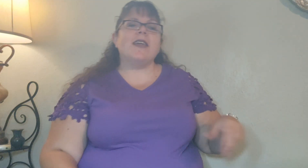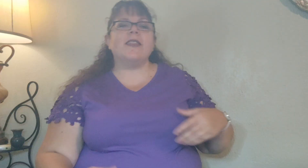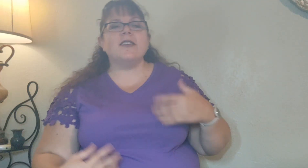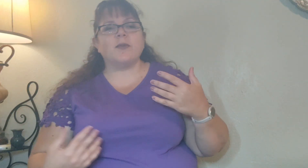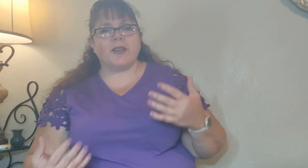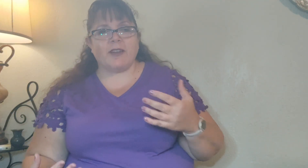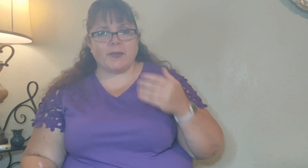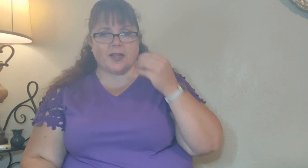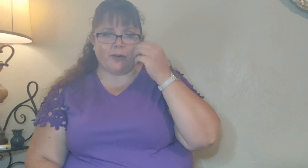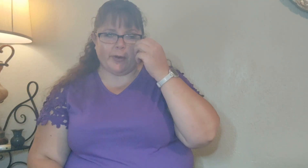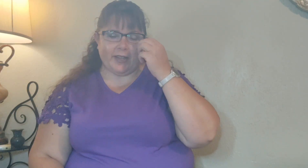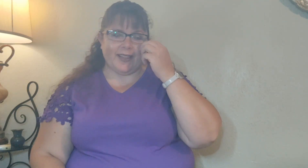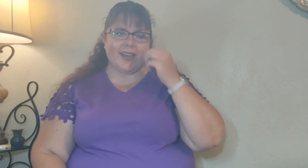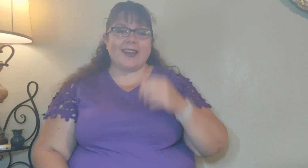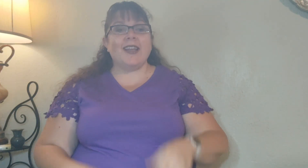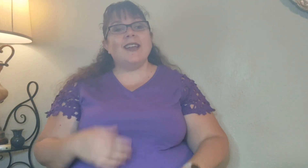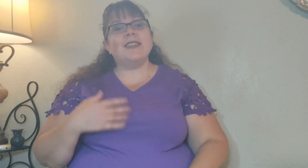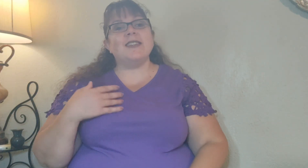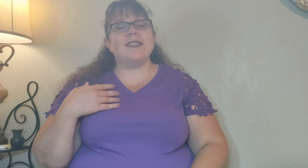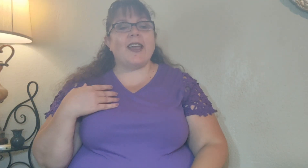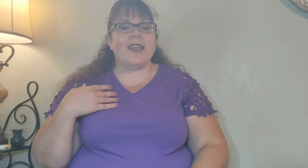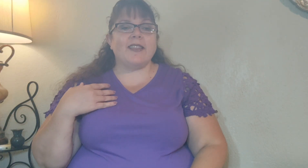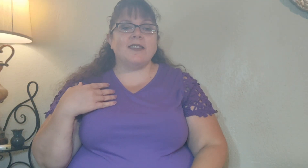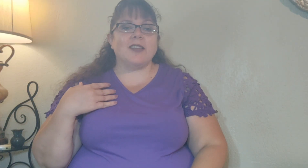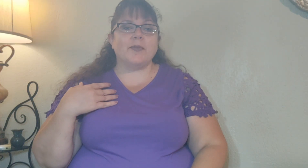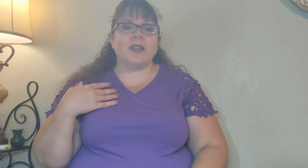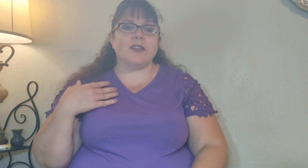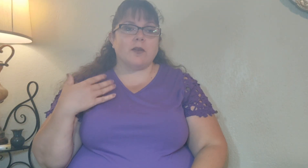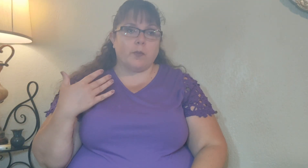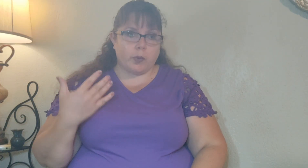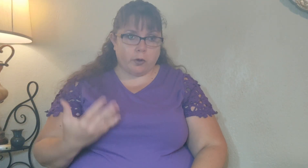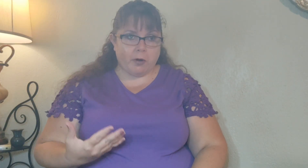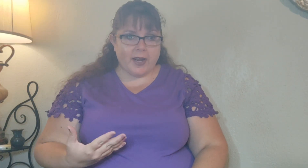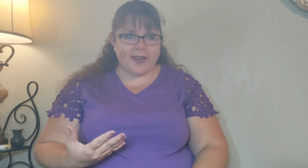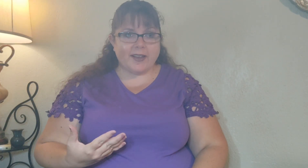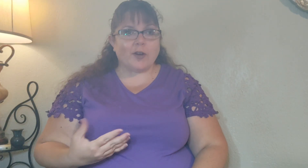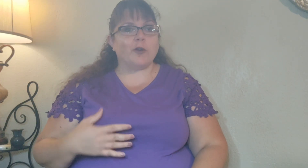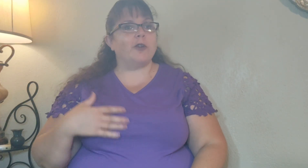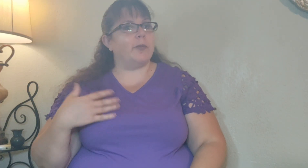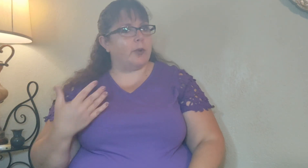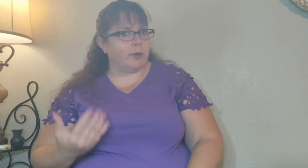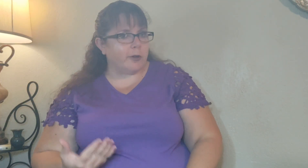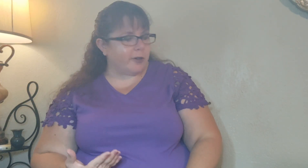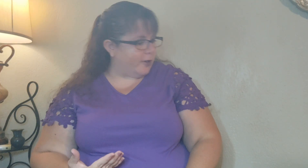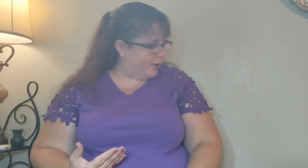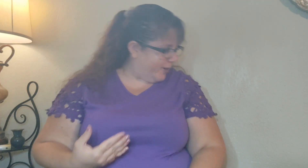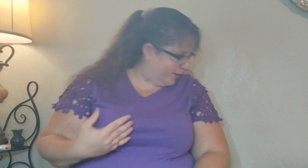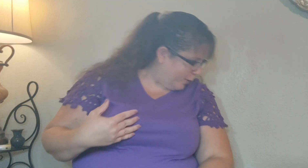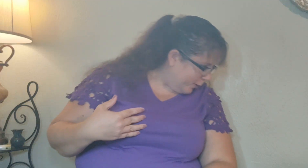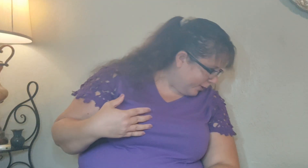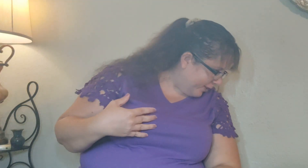And this one, everybody will probably like. To say something is boring, or you're bored,